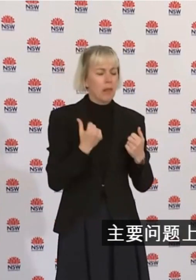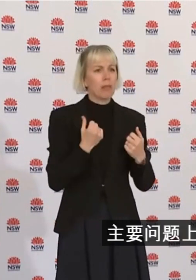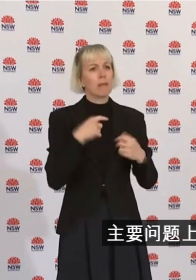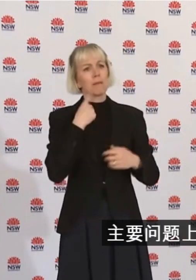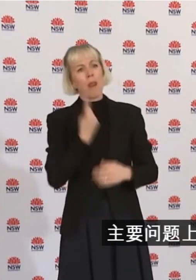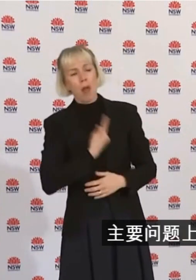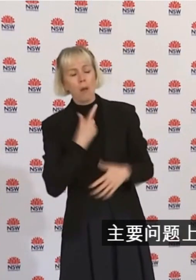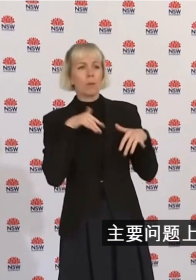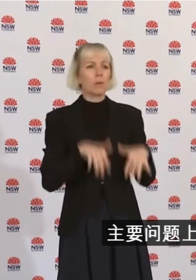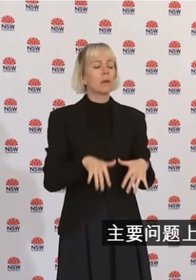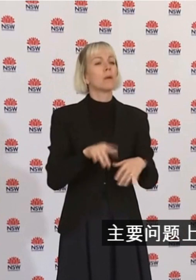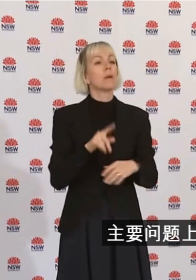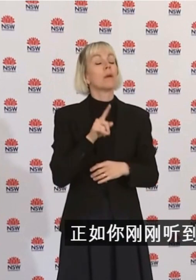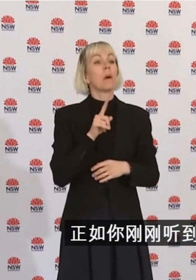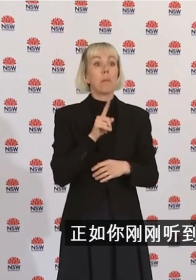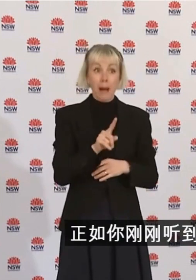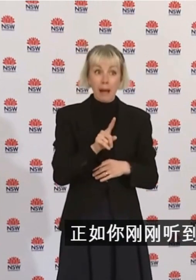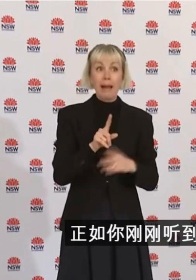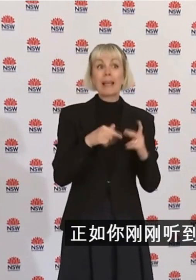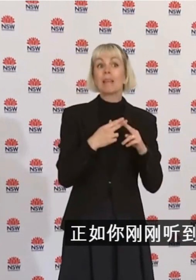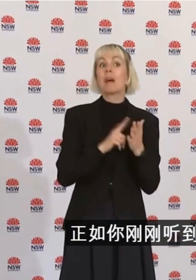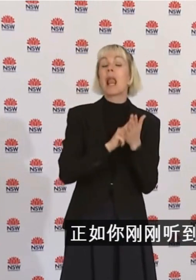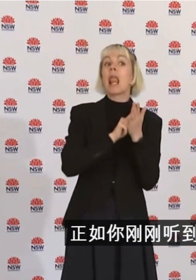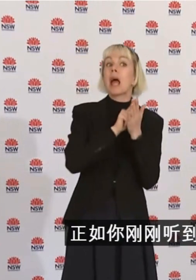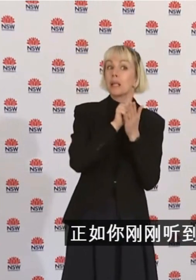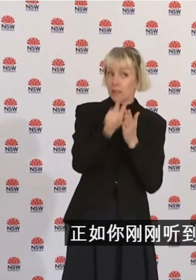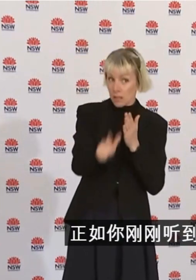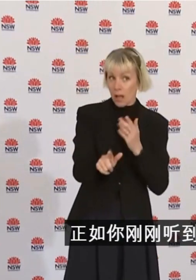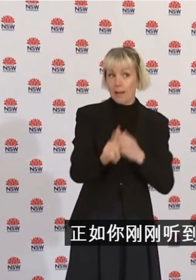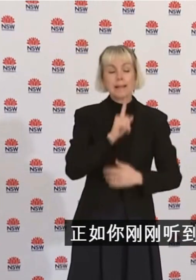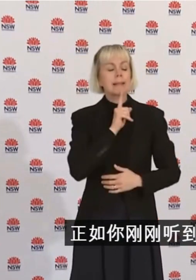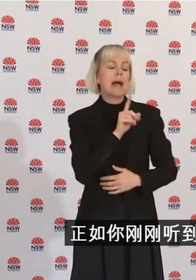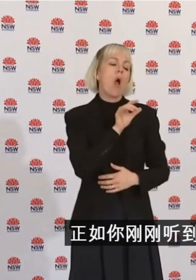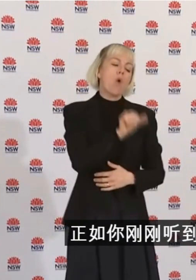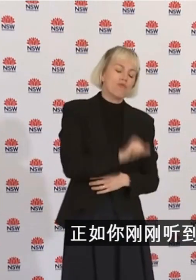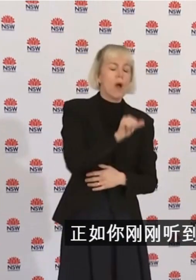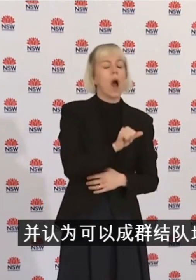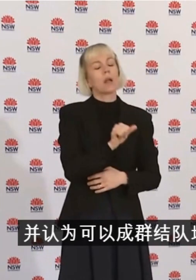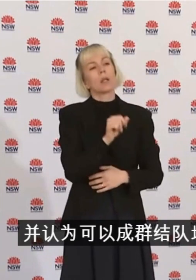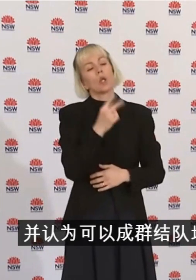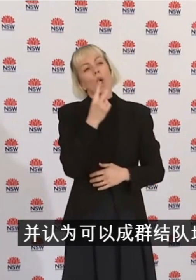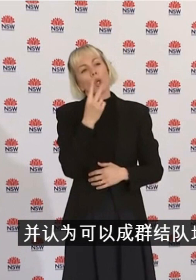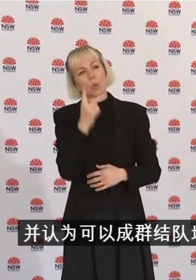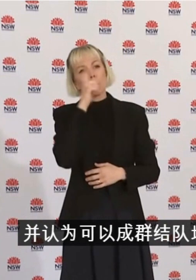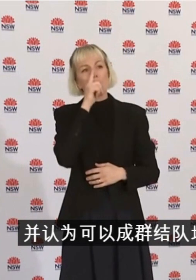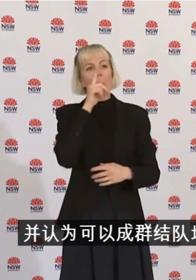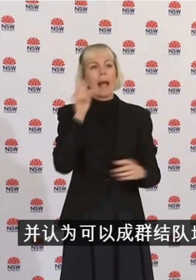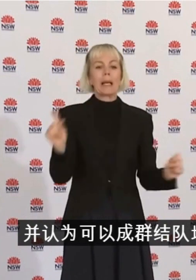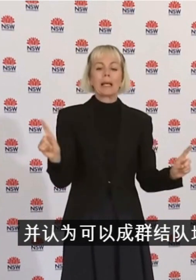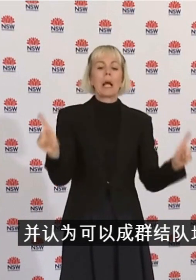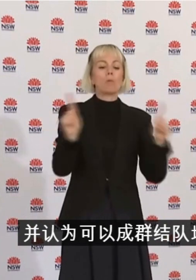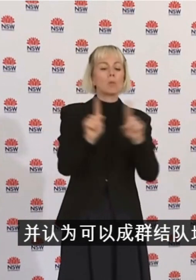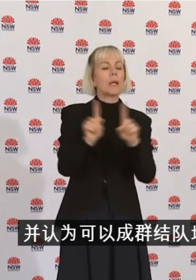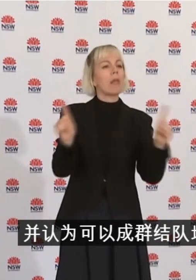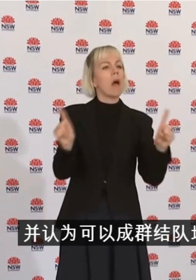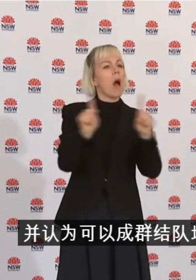messaging would be clear on the major issue, which is people coming together, as you just heard, and thinking it's okay to come together